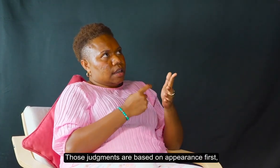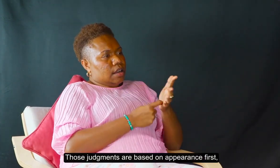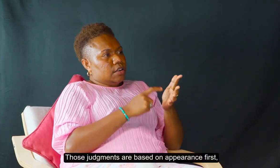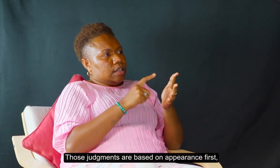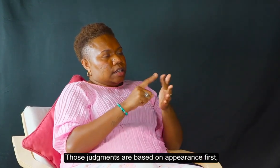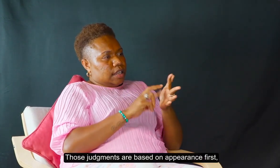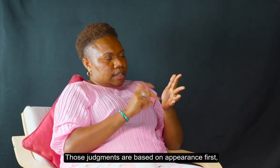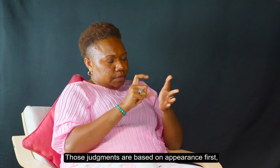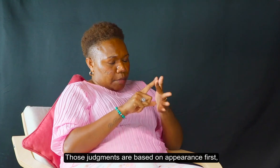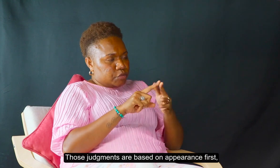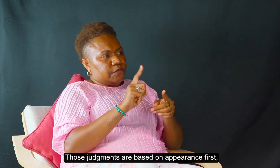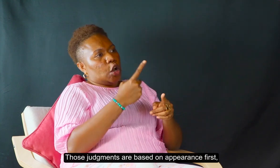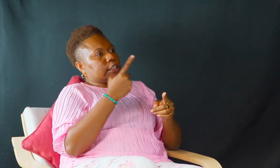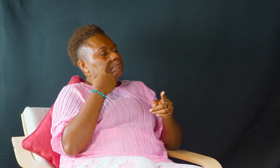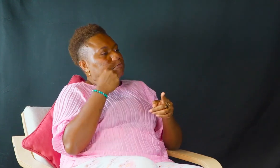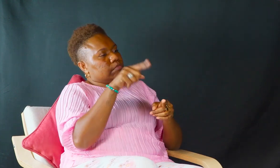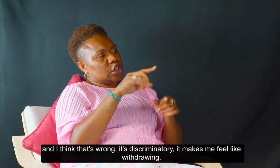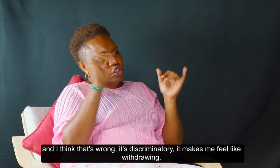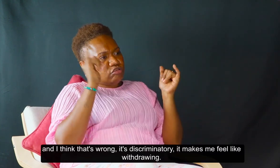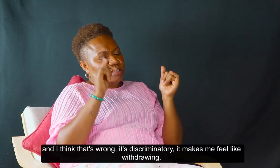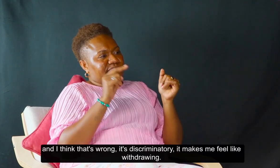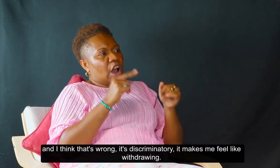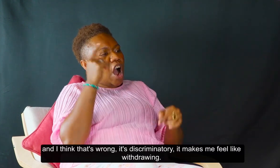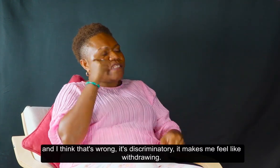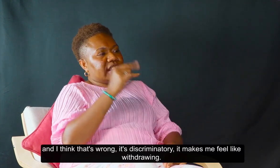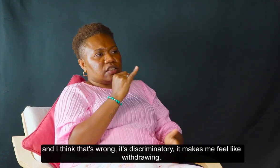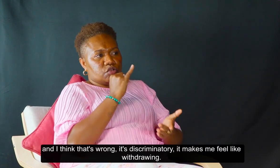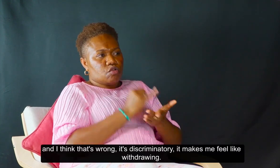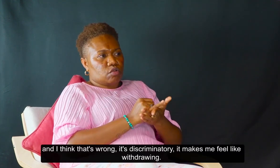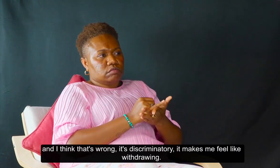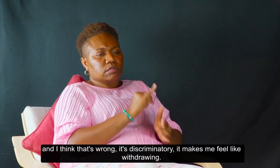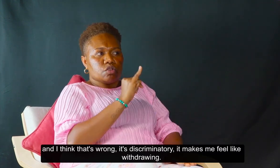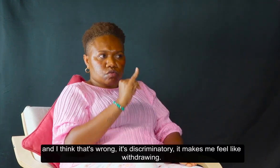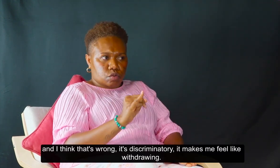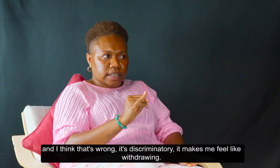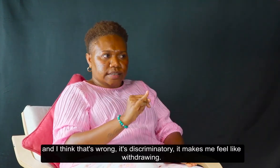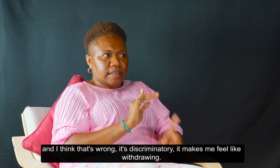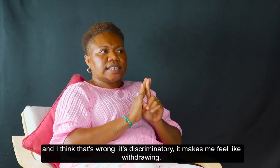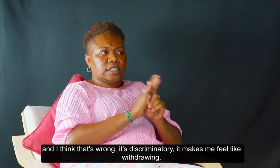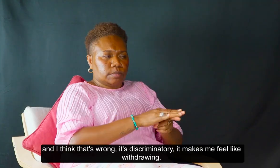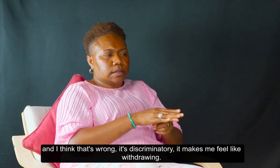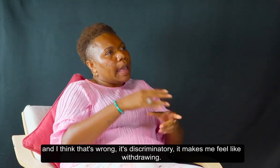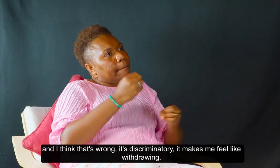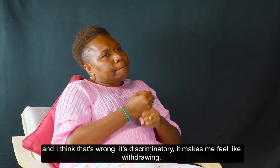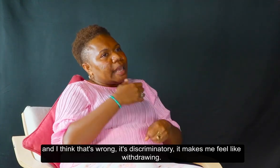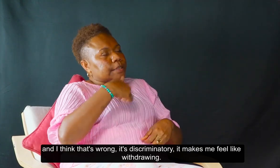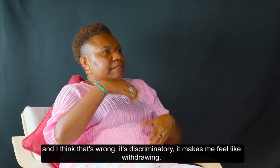on appearance first, and I think that's wrong. It's discriminatory. It makes me feel